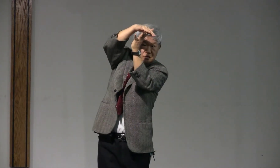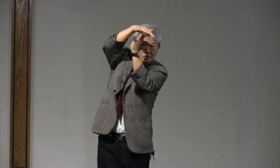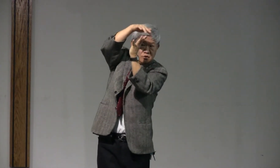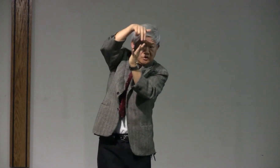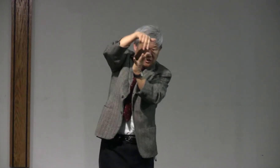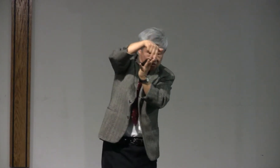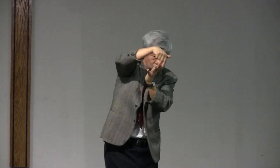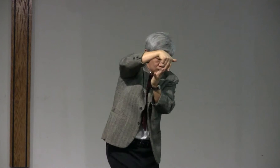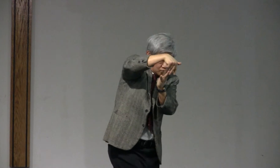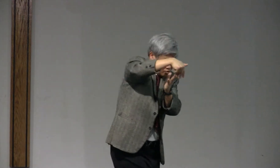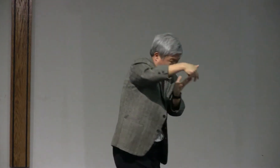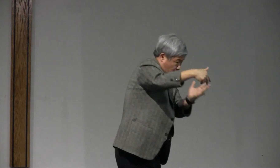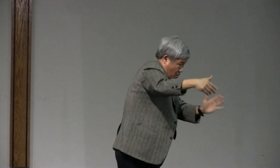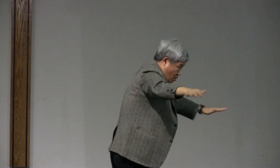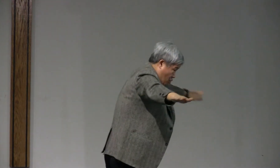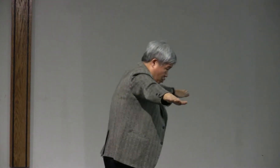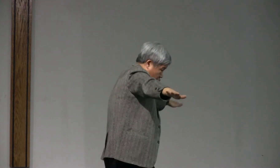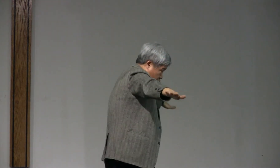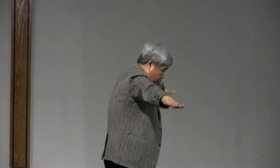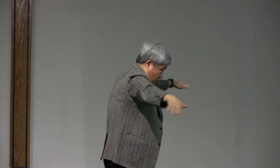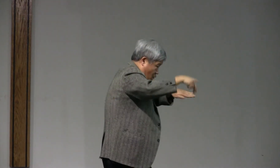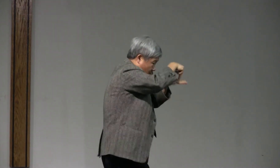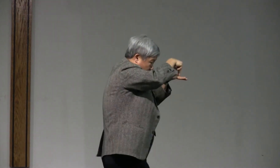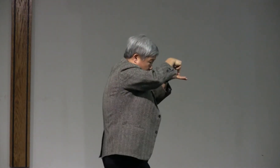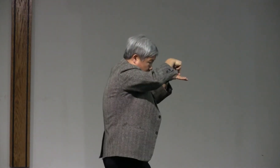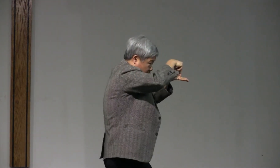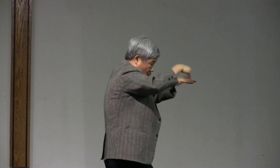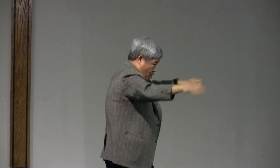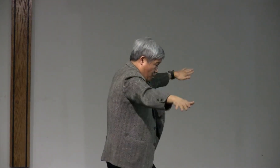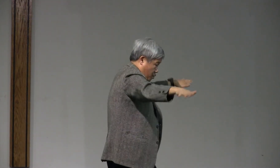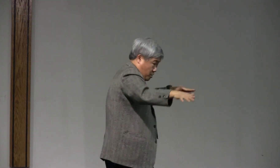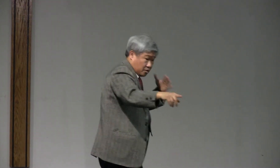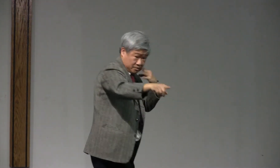the breakers. You see people surfing on the waves.